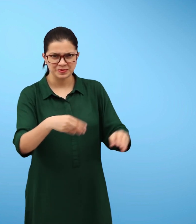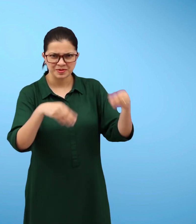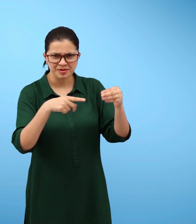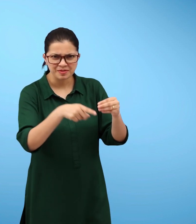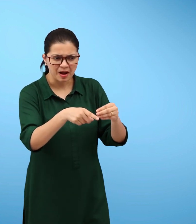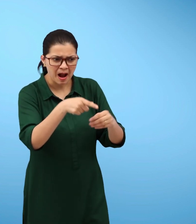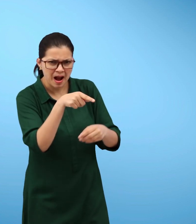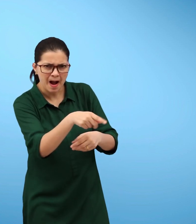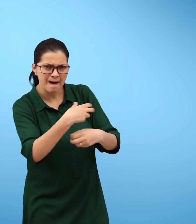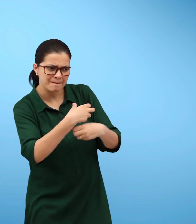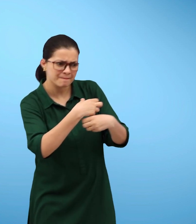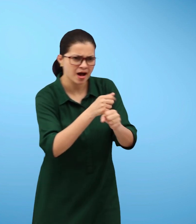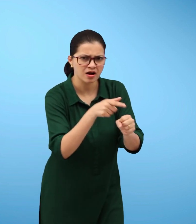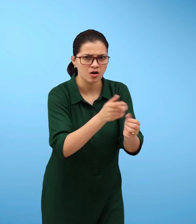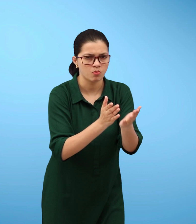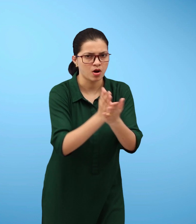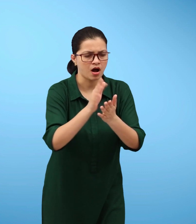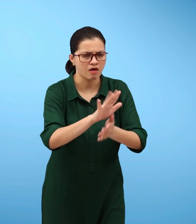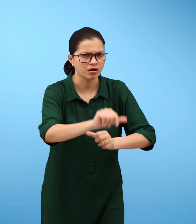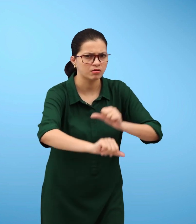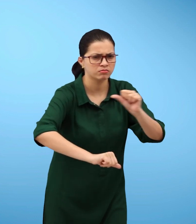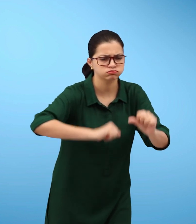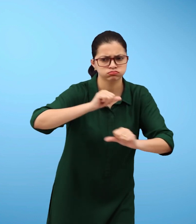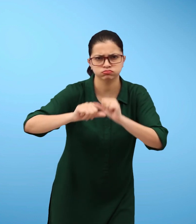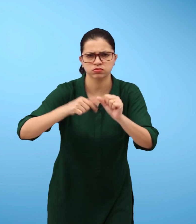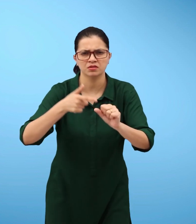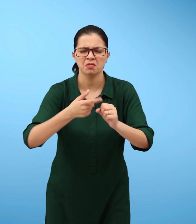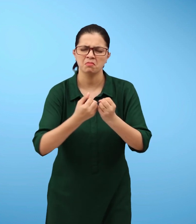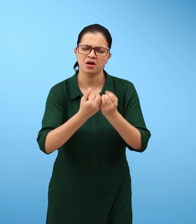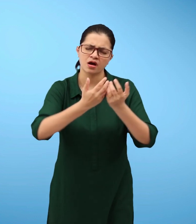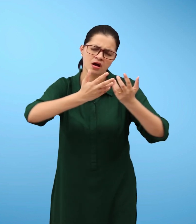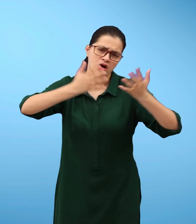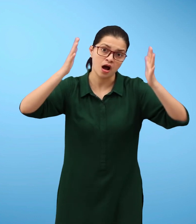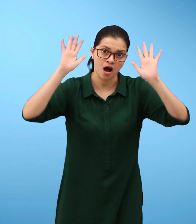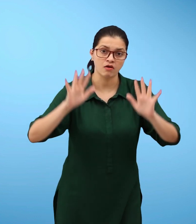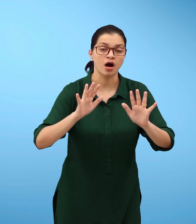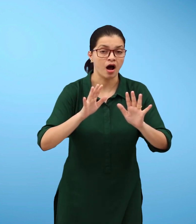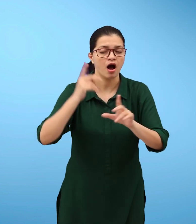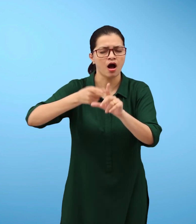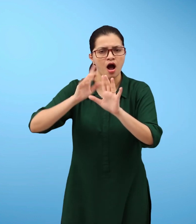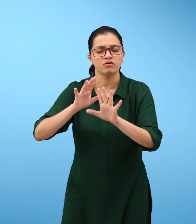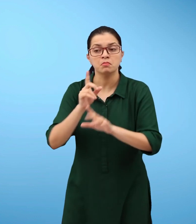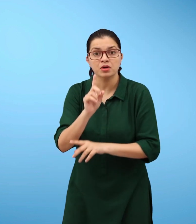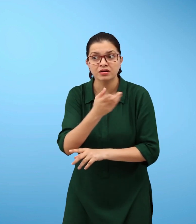The technique of making paper was a closely guarded secret for centuries.